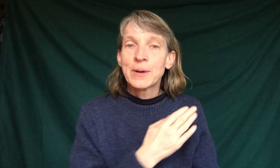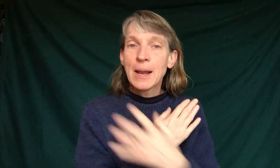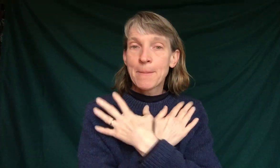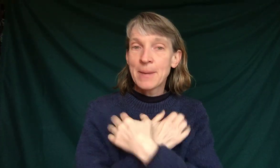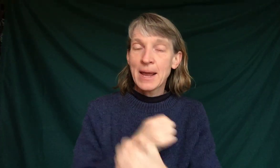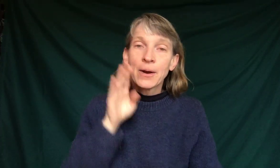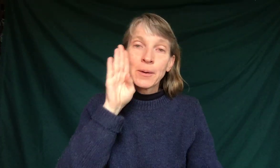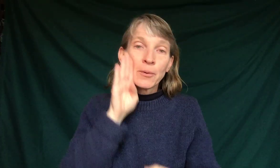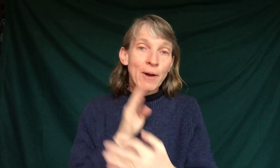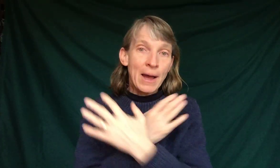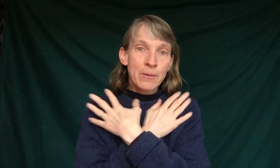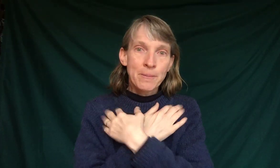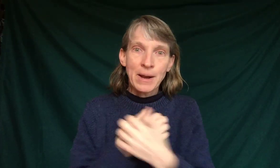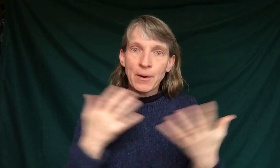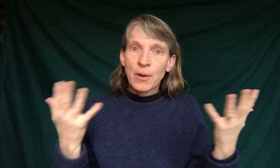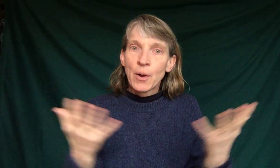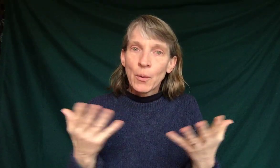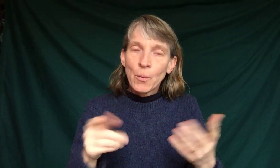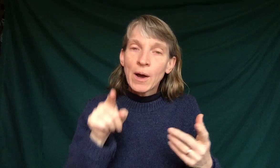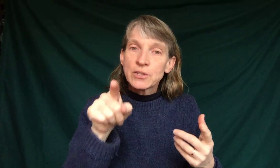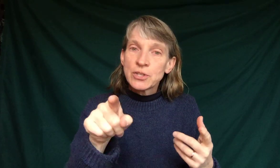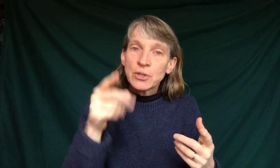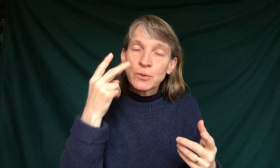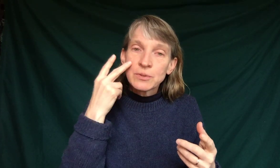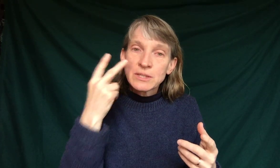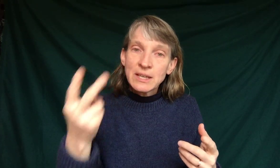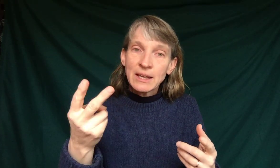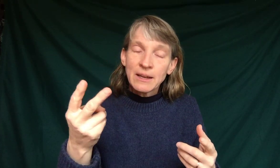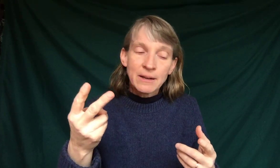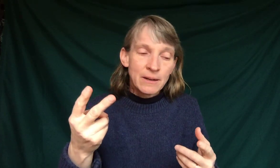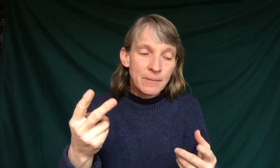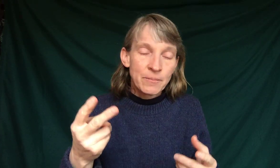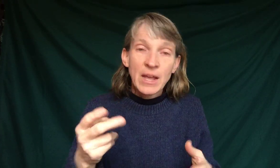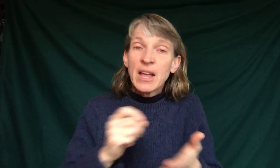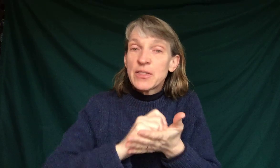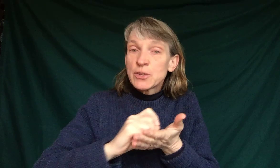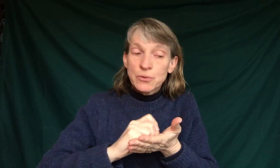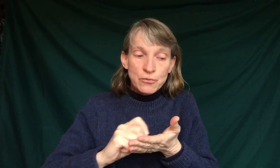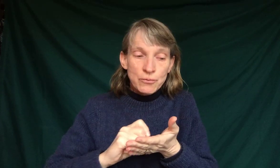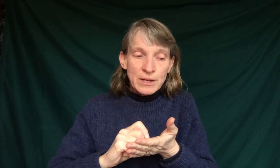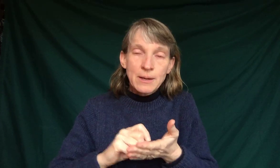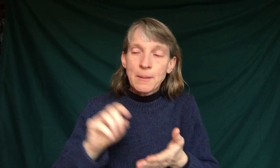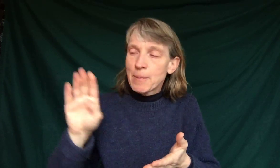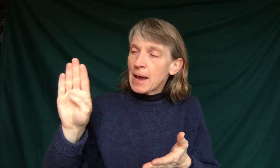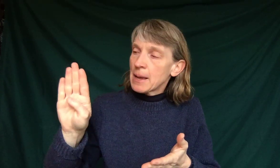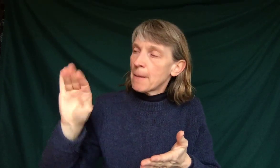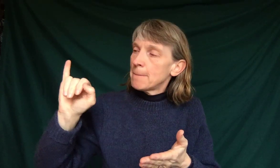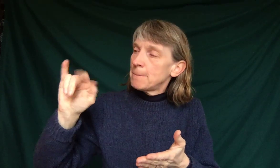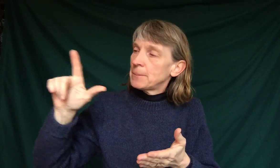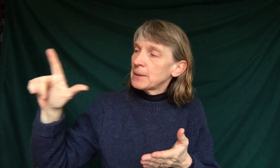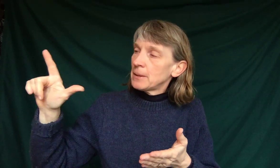Brown Bear, What Do You See? This was written by Bill